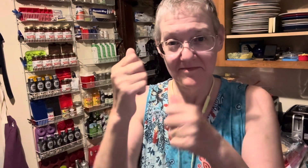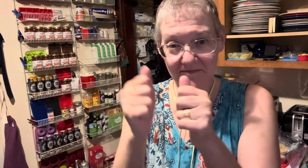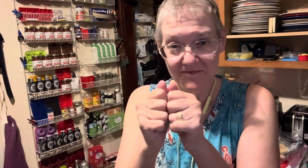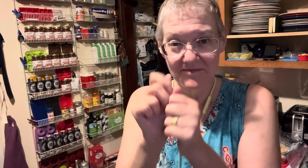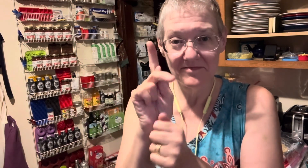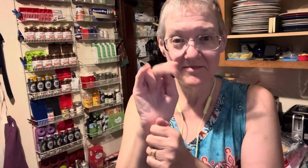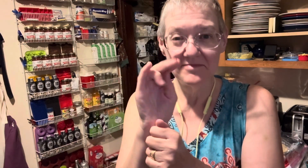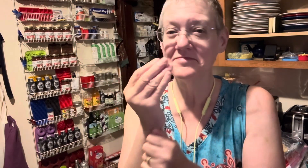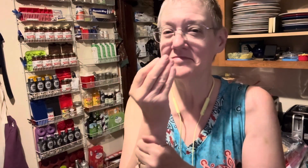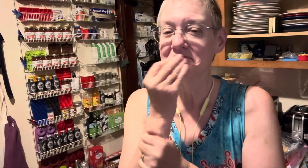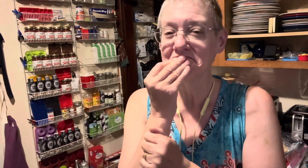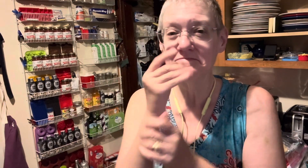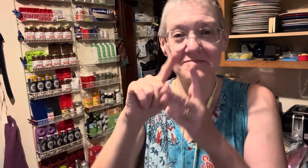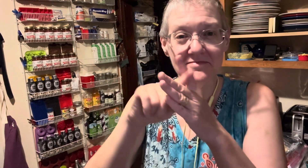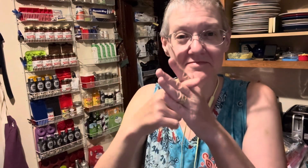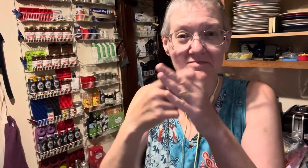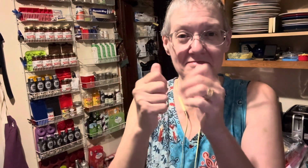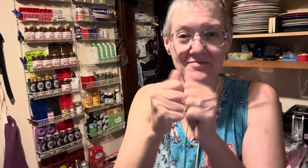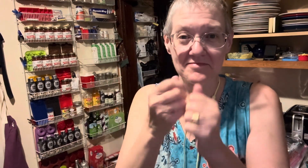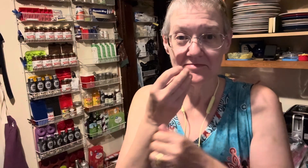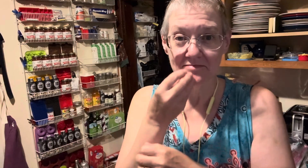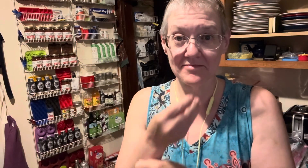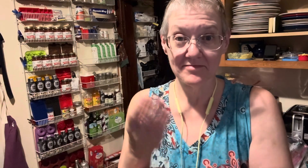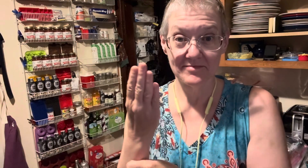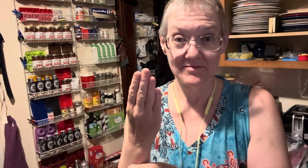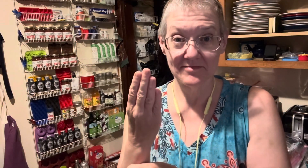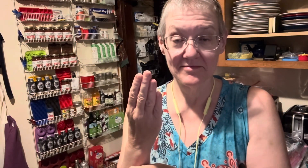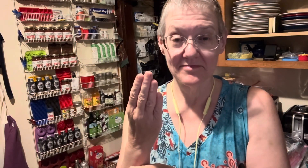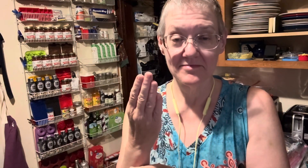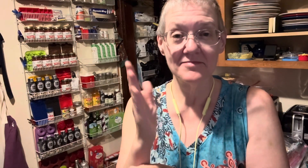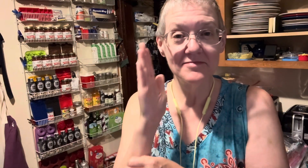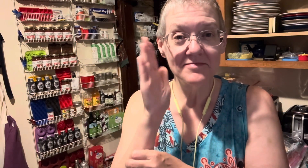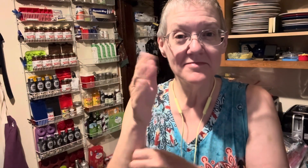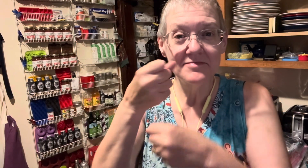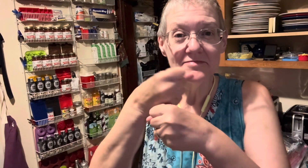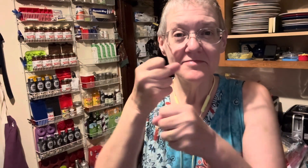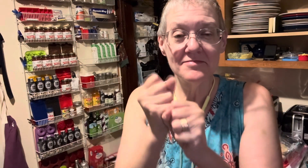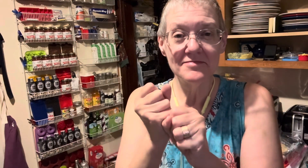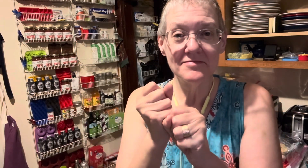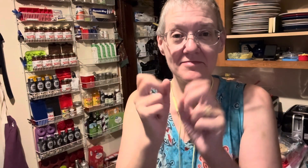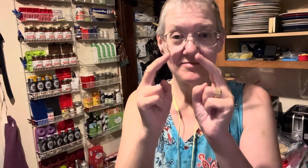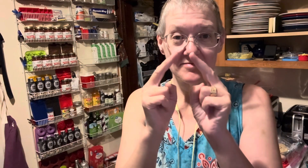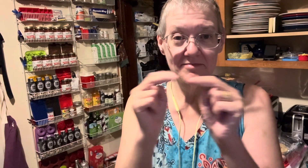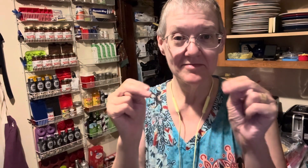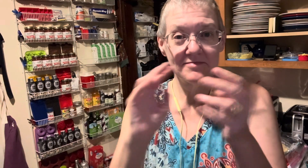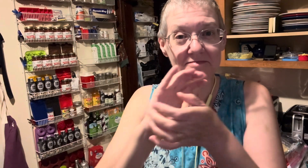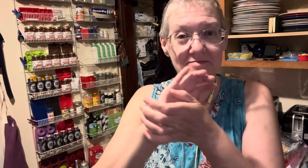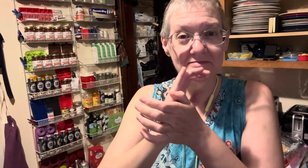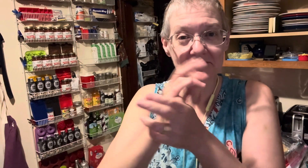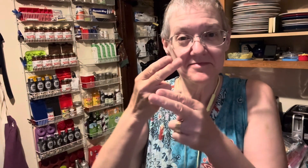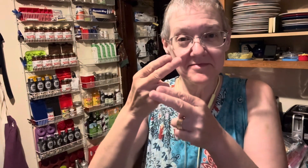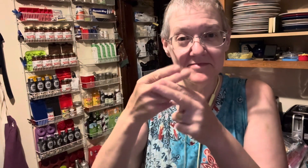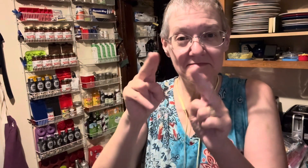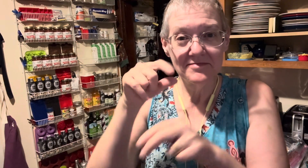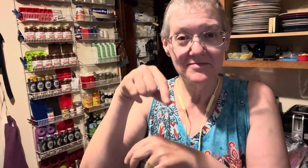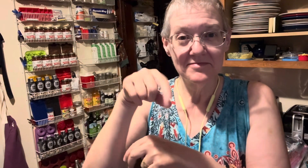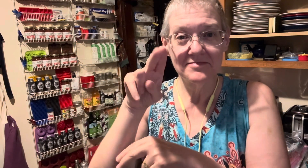eating with keto foods. We're going to start with breakfast. I'm going to make him bacon, egg,